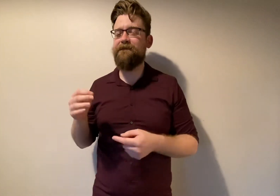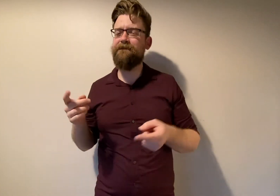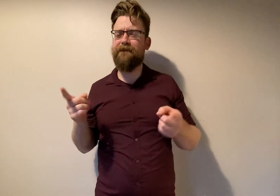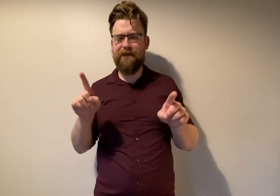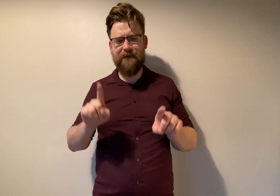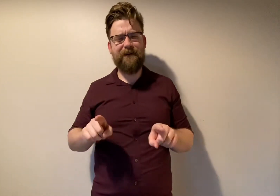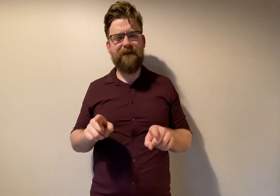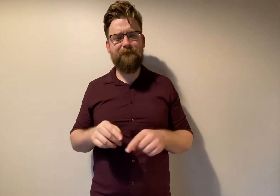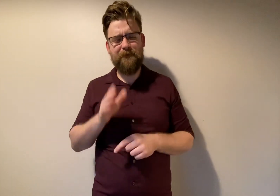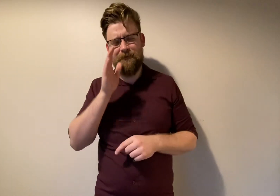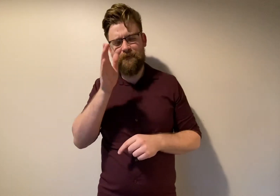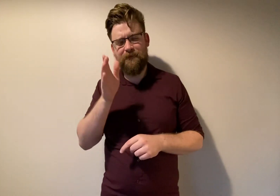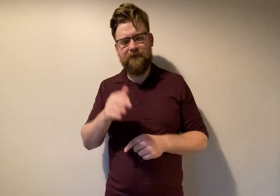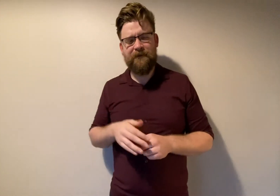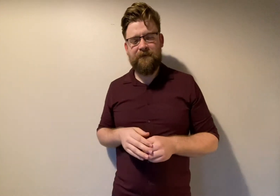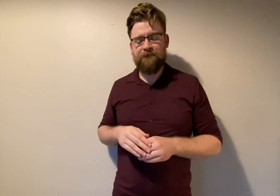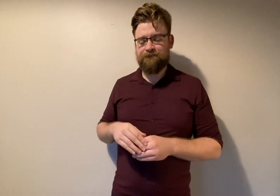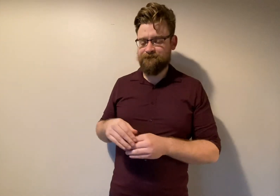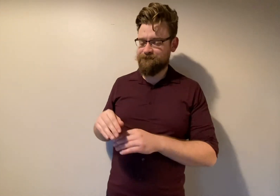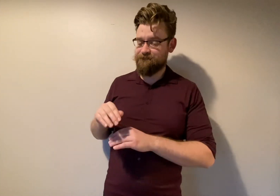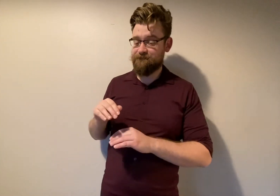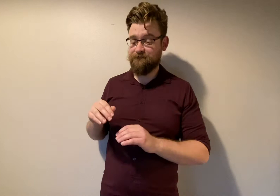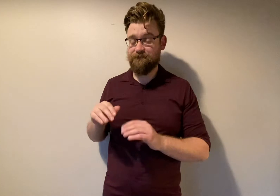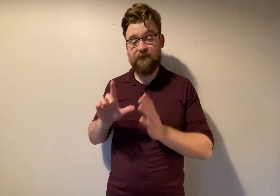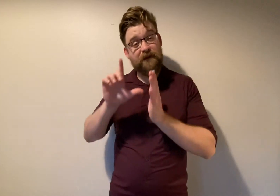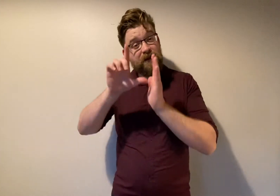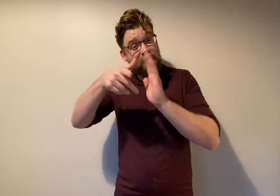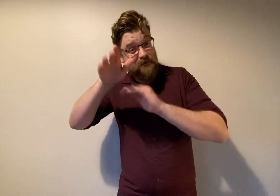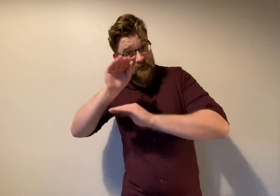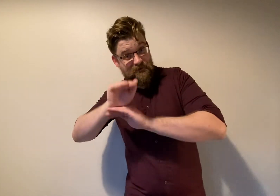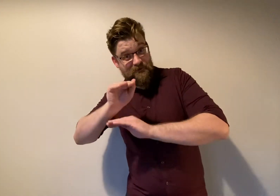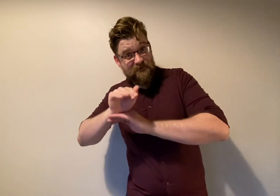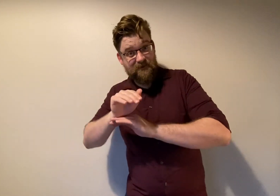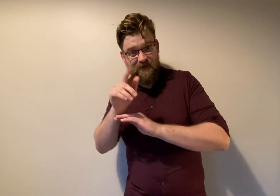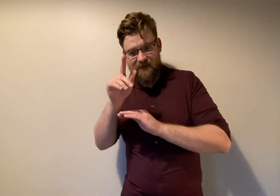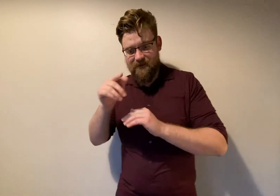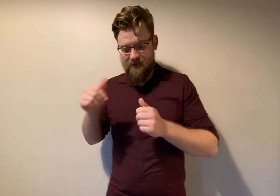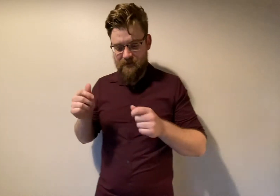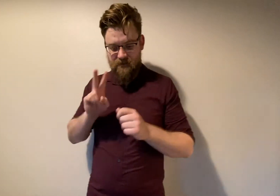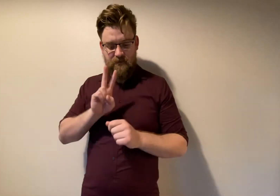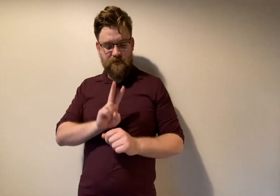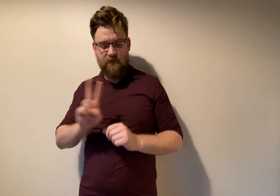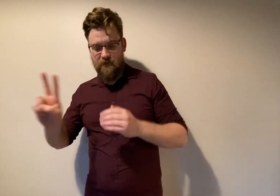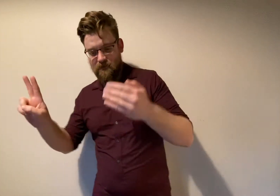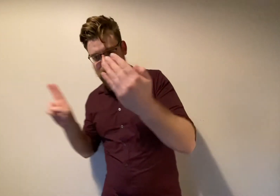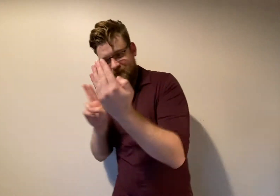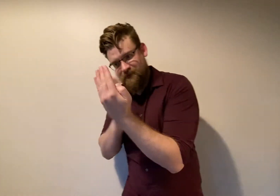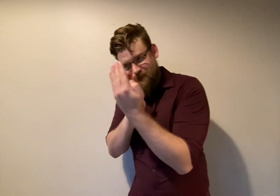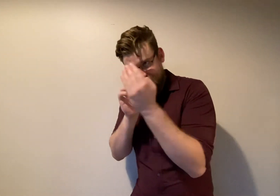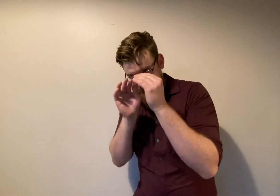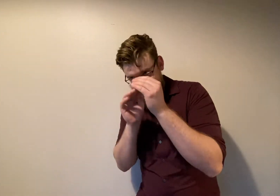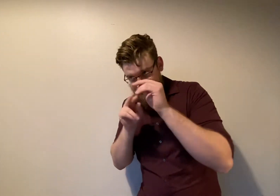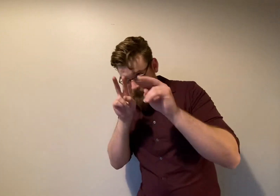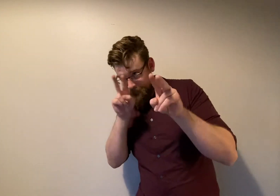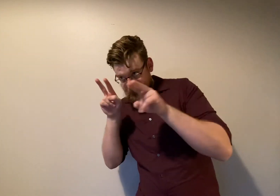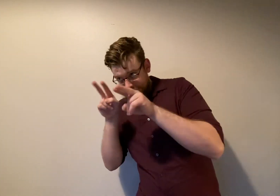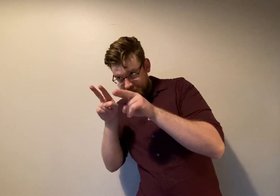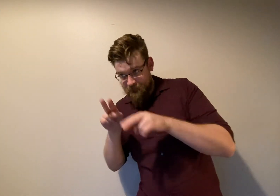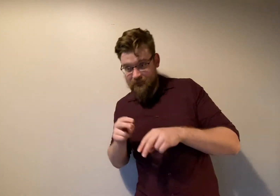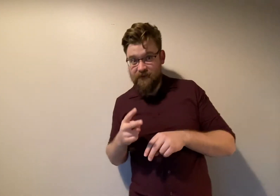elves, and they sat themselves upon the shoemaker's bench, took up all the work that was cut out, and began to play with their fingers,